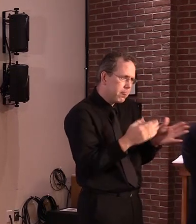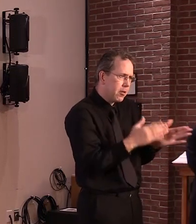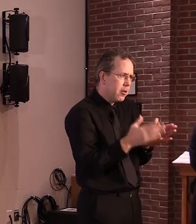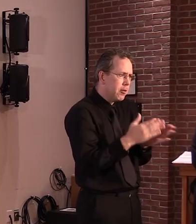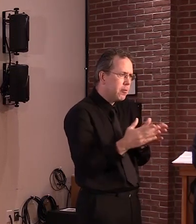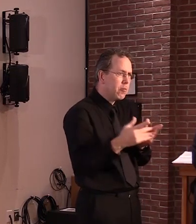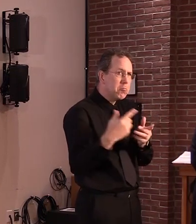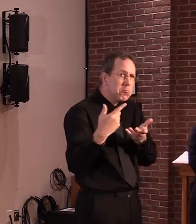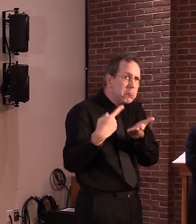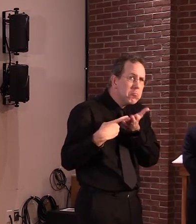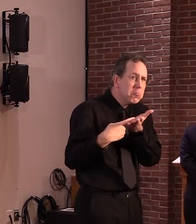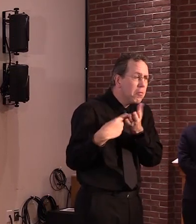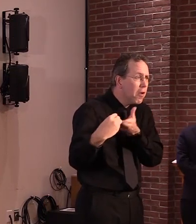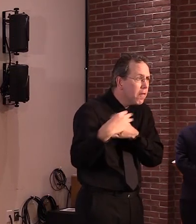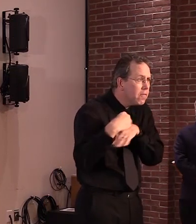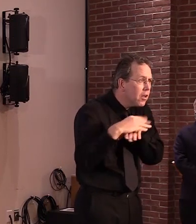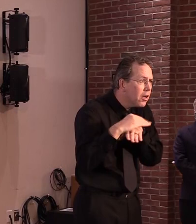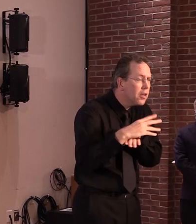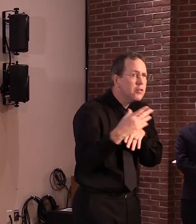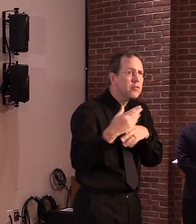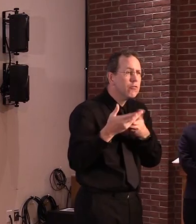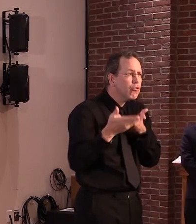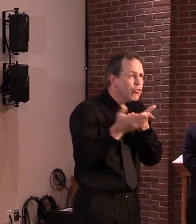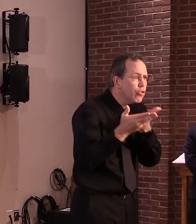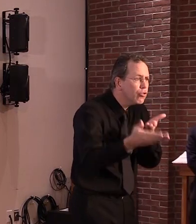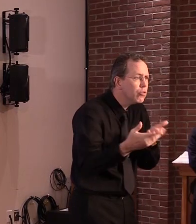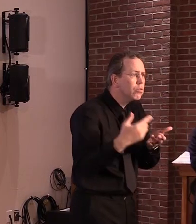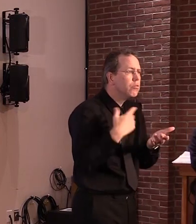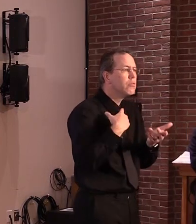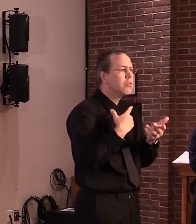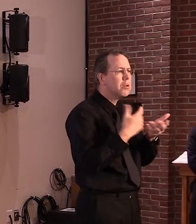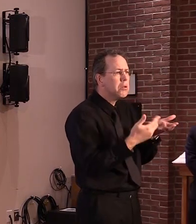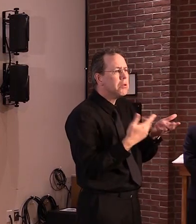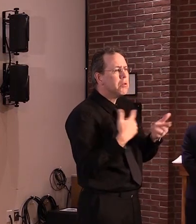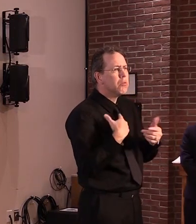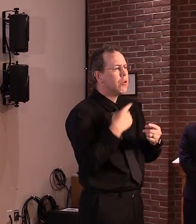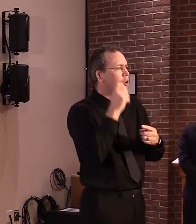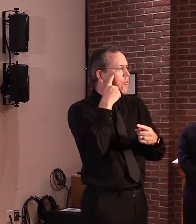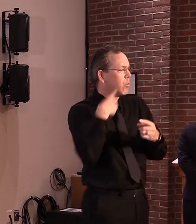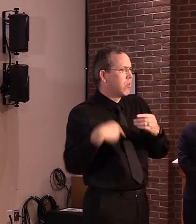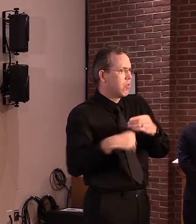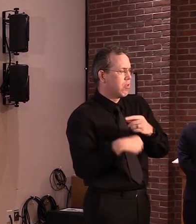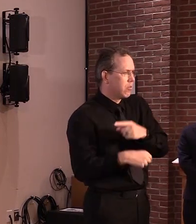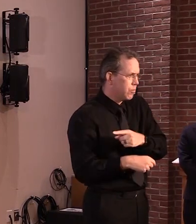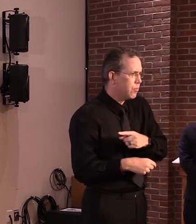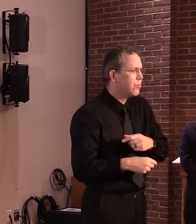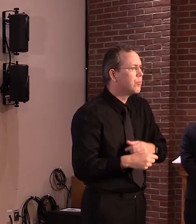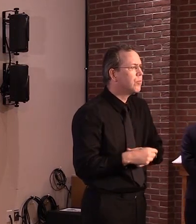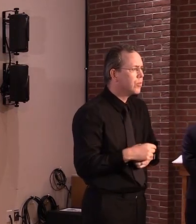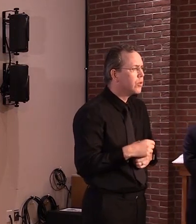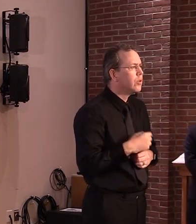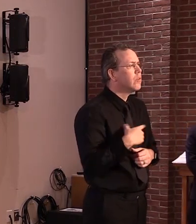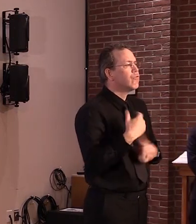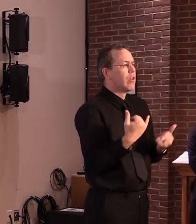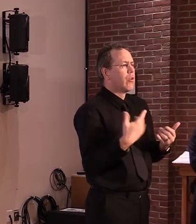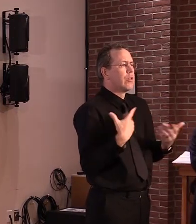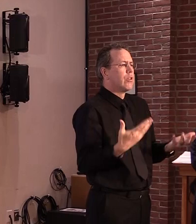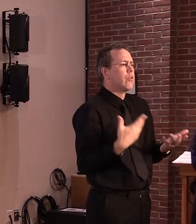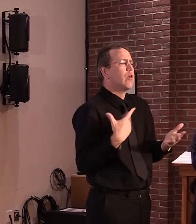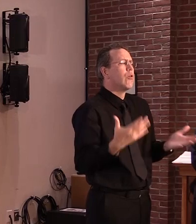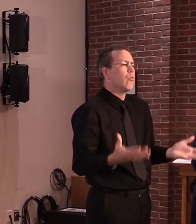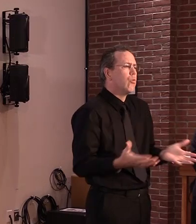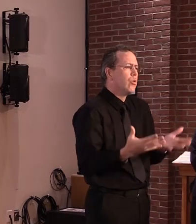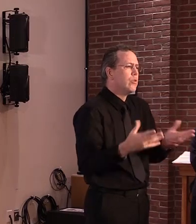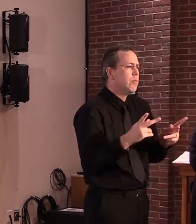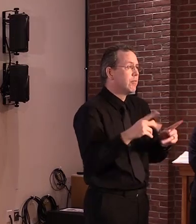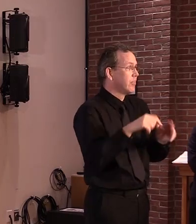Eric, I might want to add that we want to continue to encourage remote work, and that will be the last sector to bring in. We